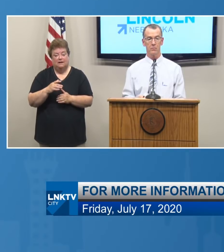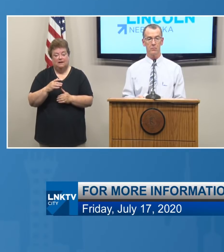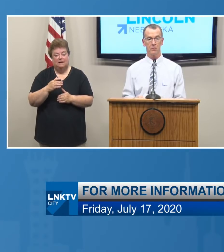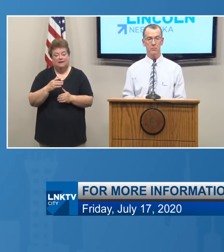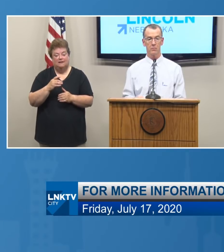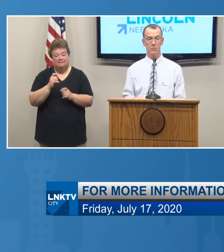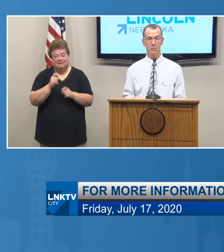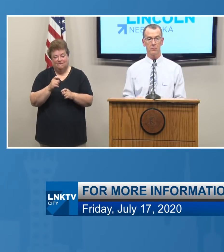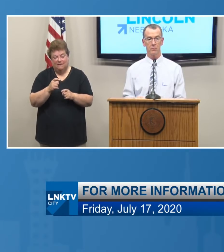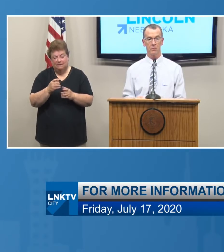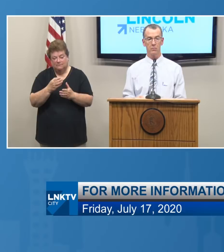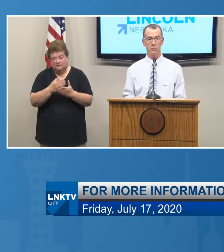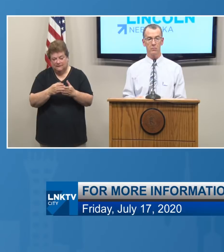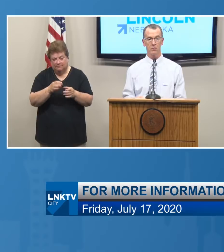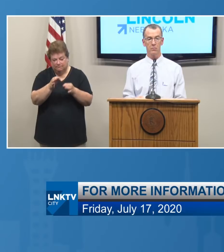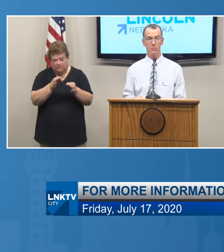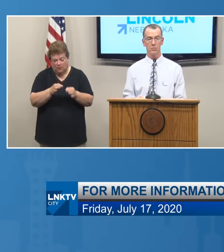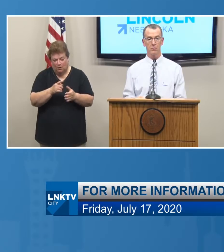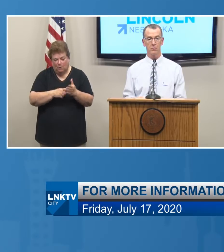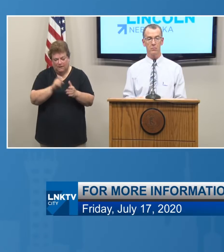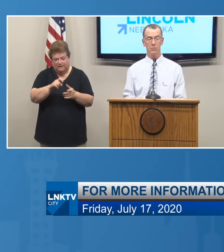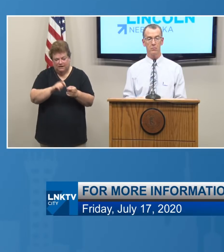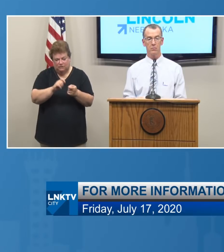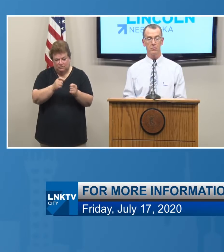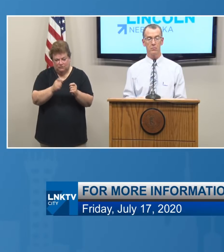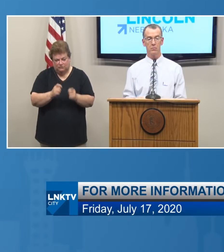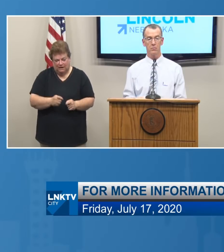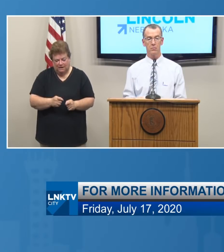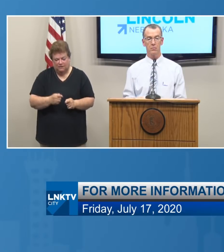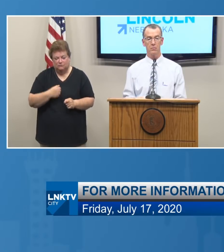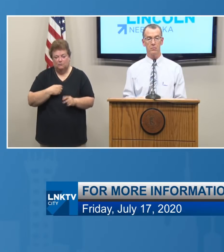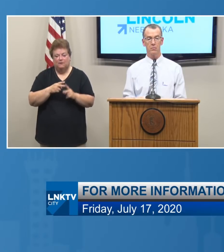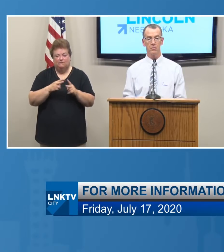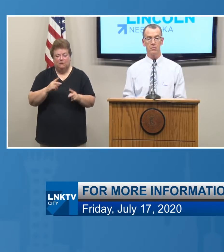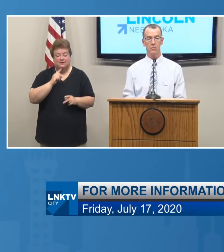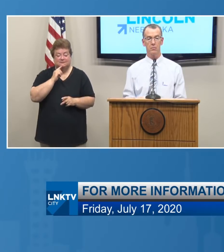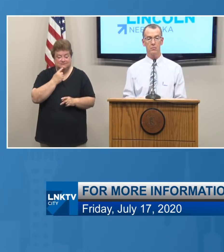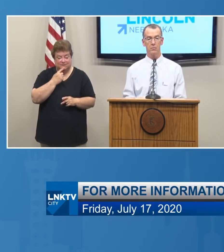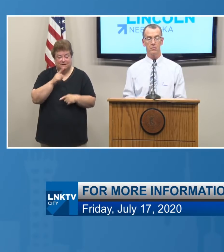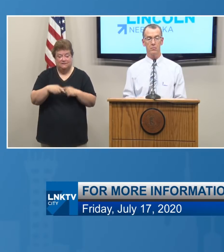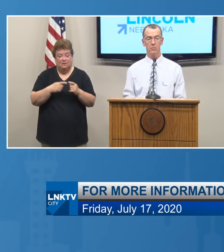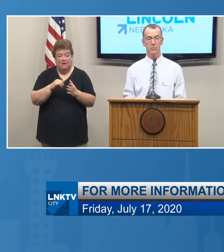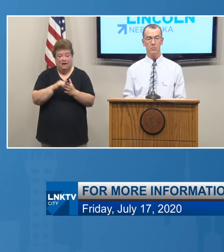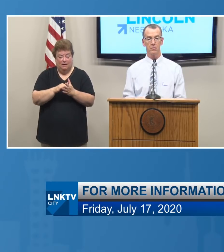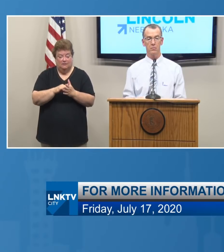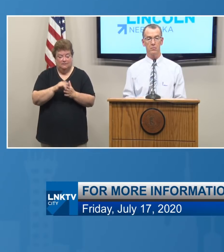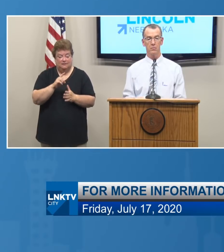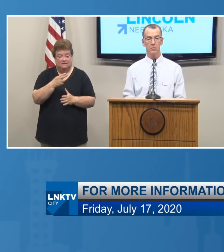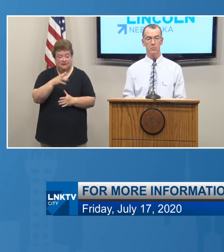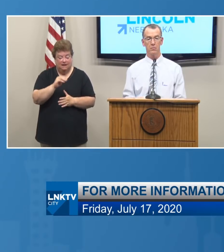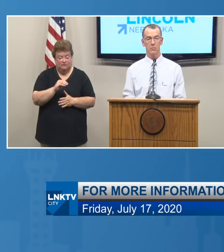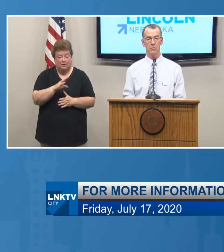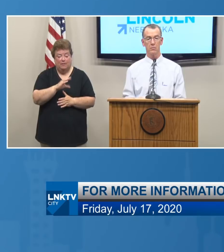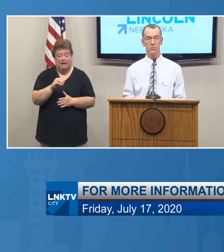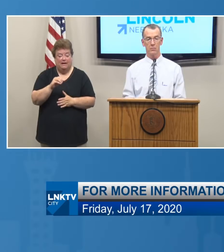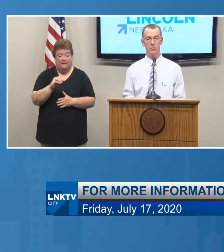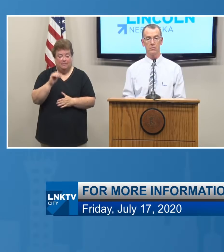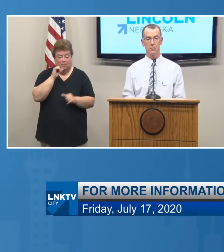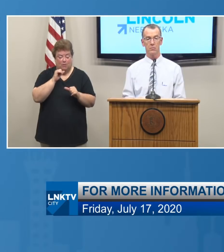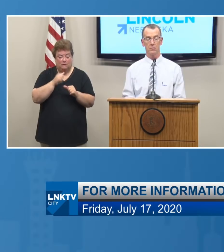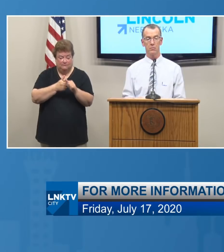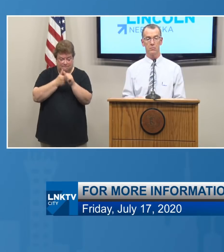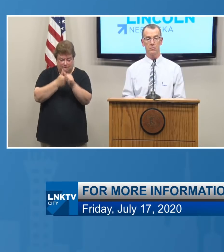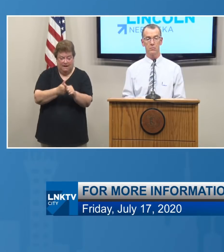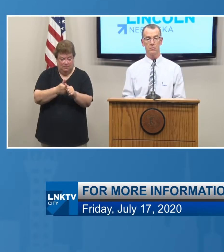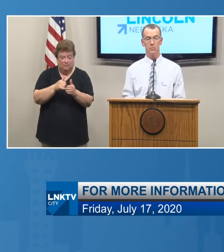place, we are extremely serious about the measures and the bars following the directed health